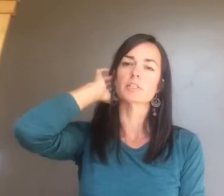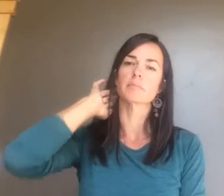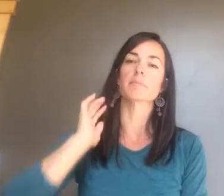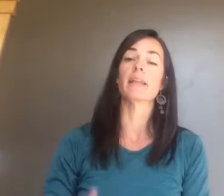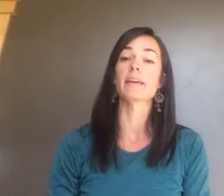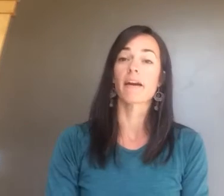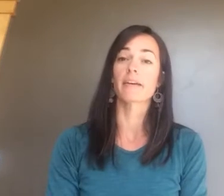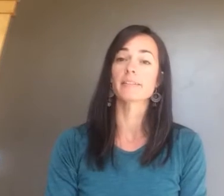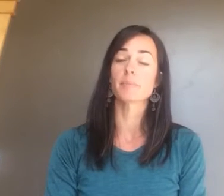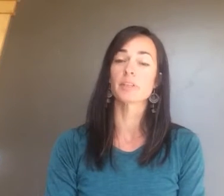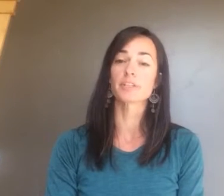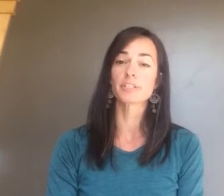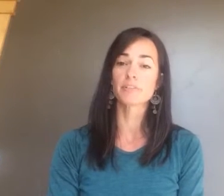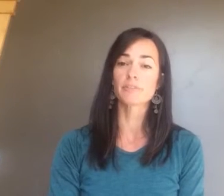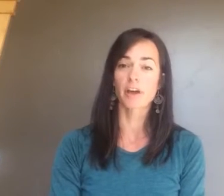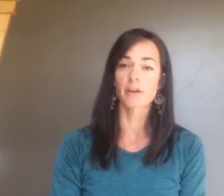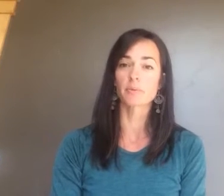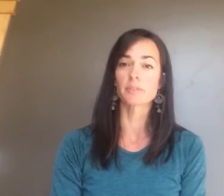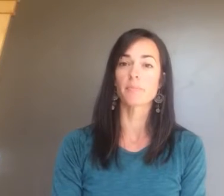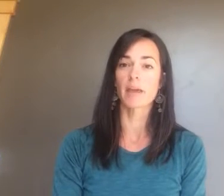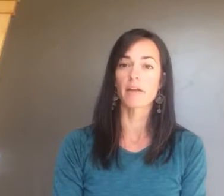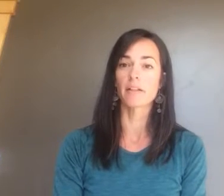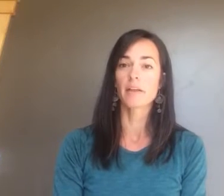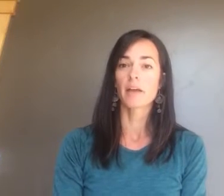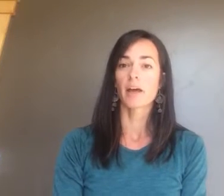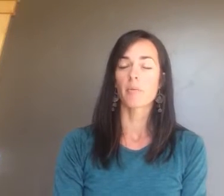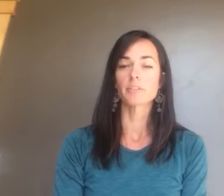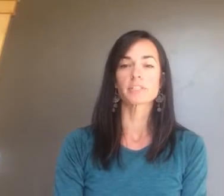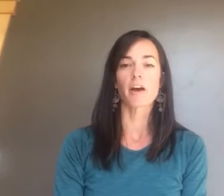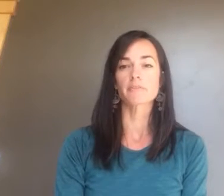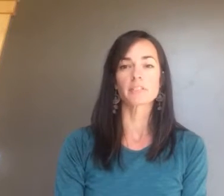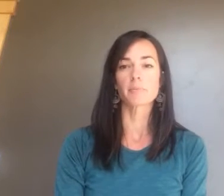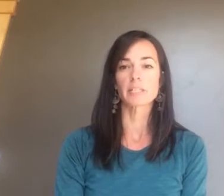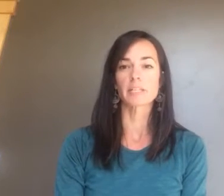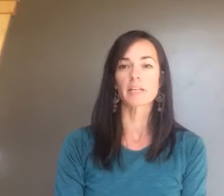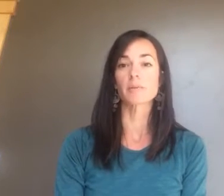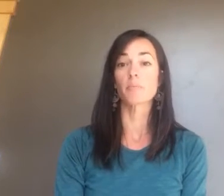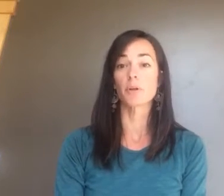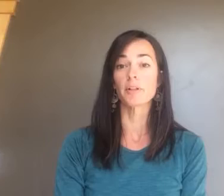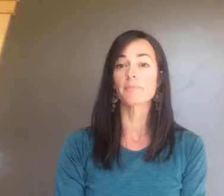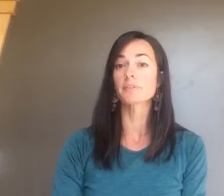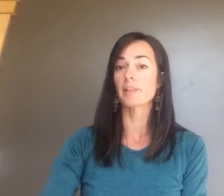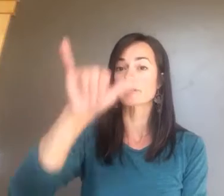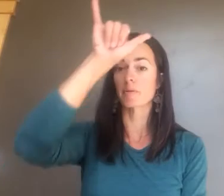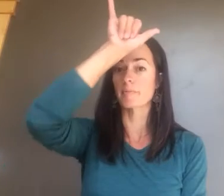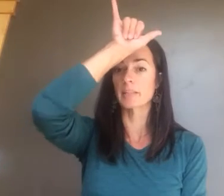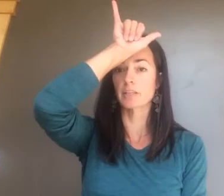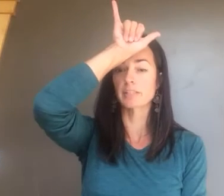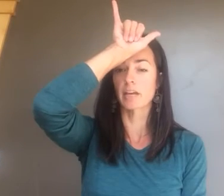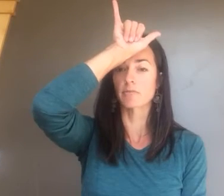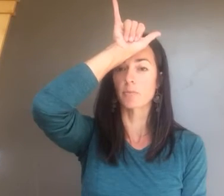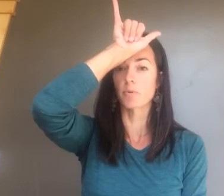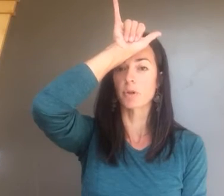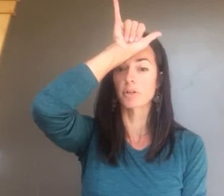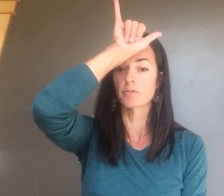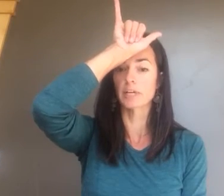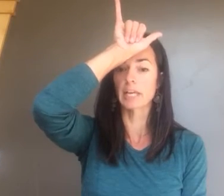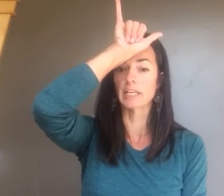worshipped many gods, but their chief god was Baal, which is often depicted as a bull. So that's why we make the sign for bull for